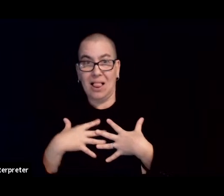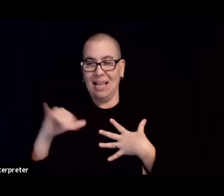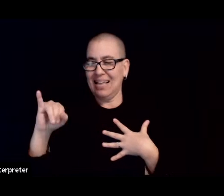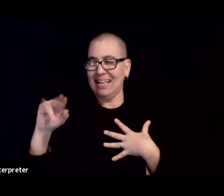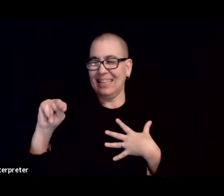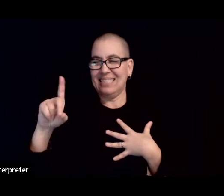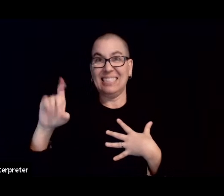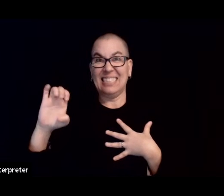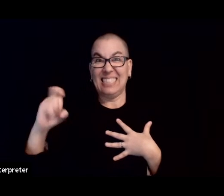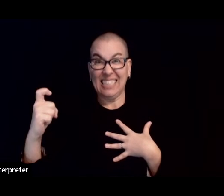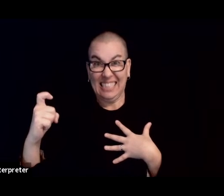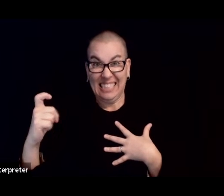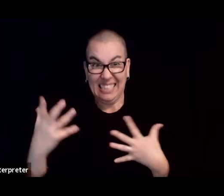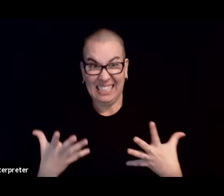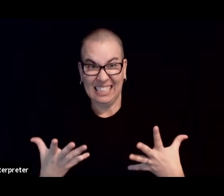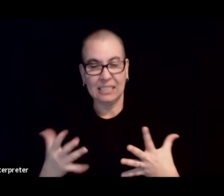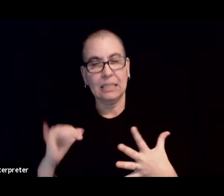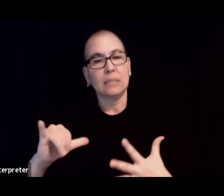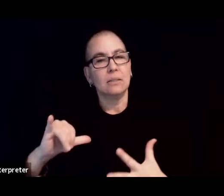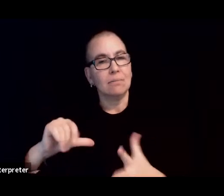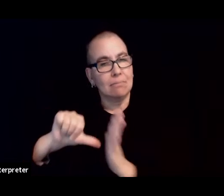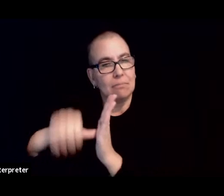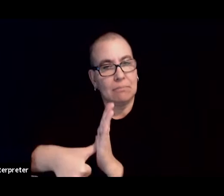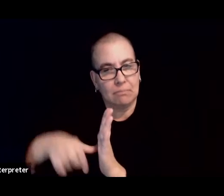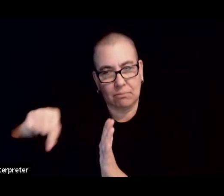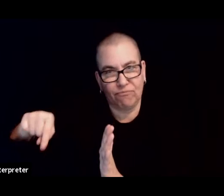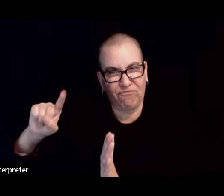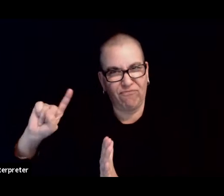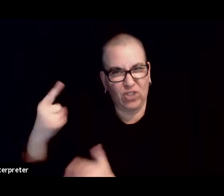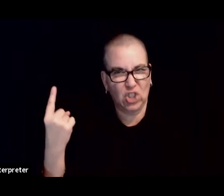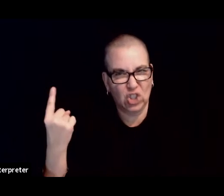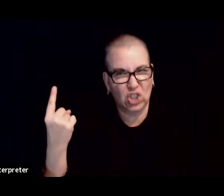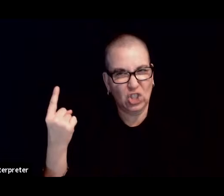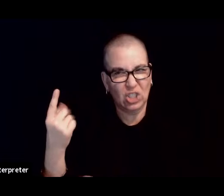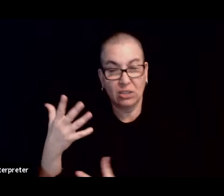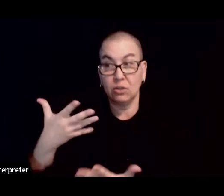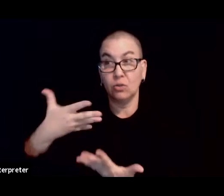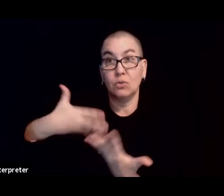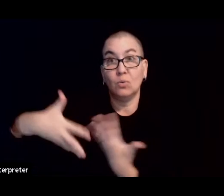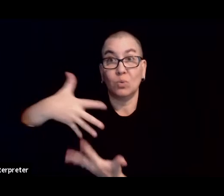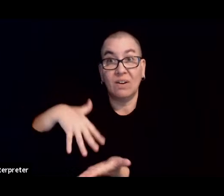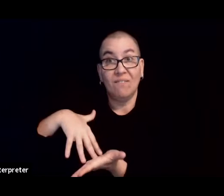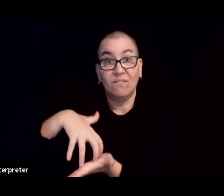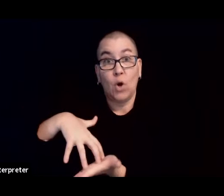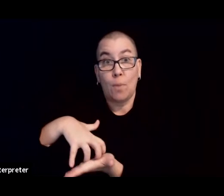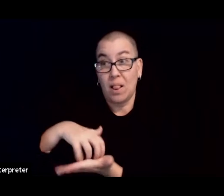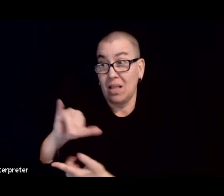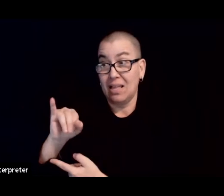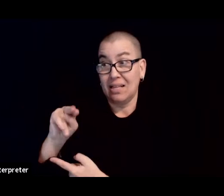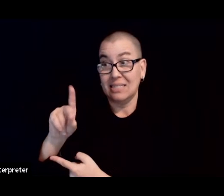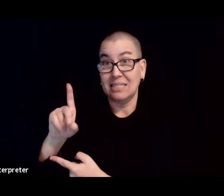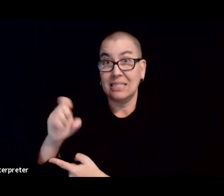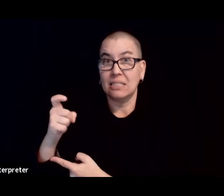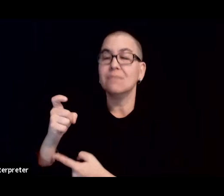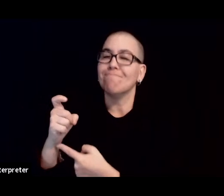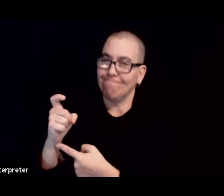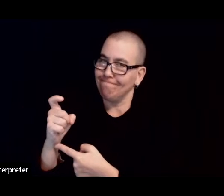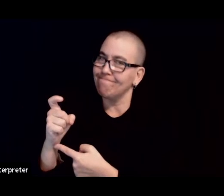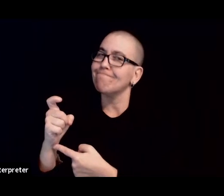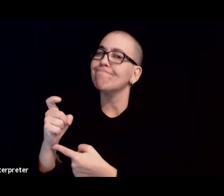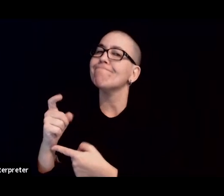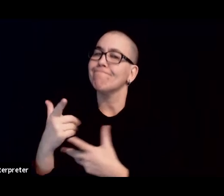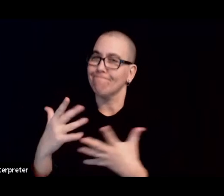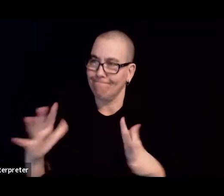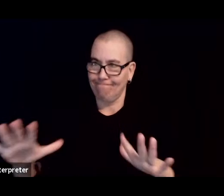be clear, the social vulnerability index helps to ensure health equity, but the doses in the first phase are all